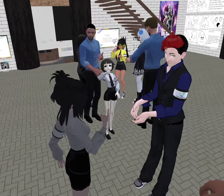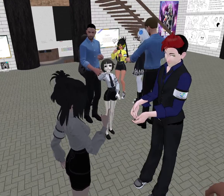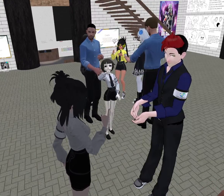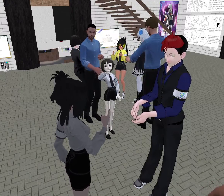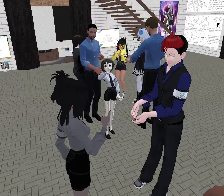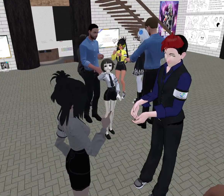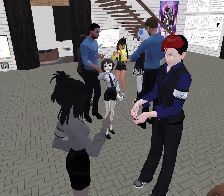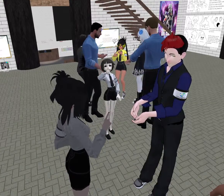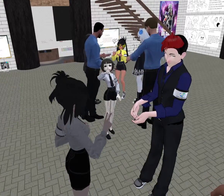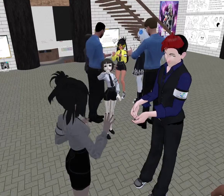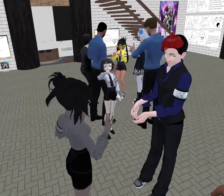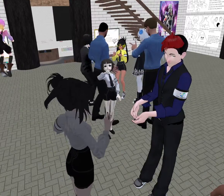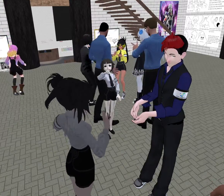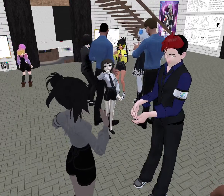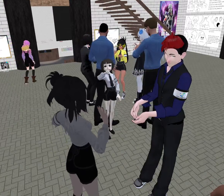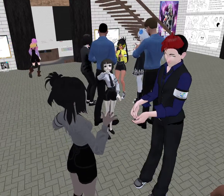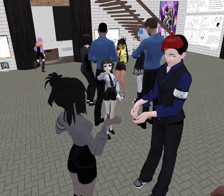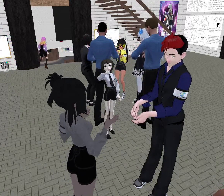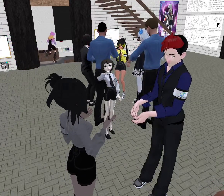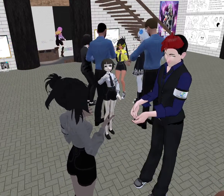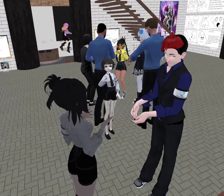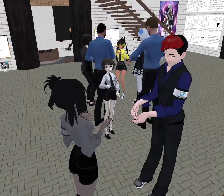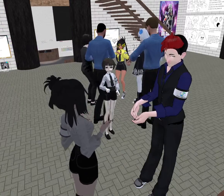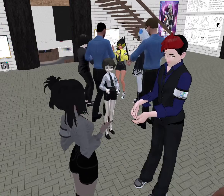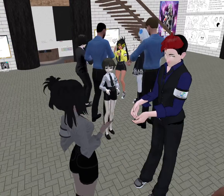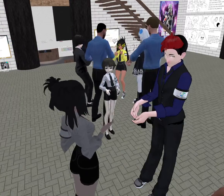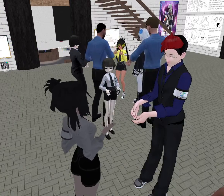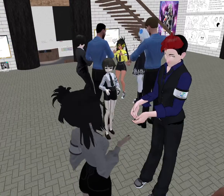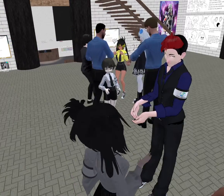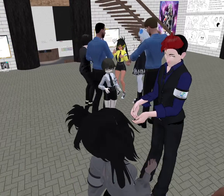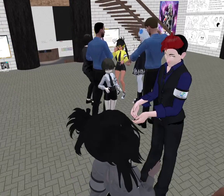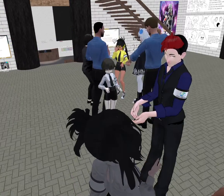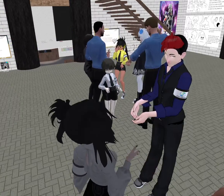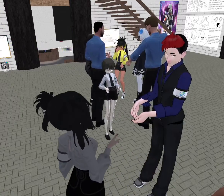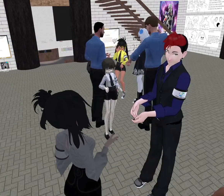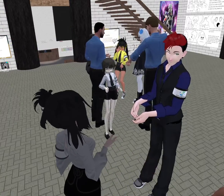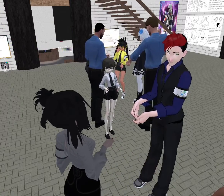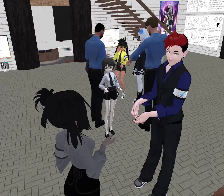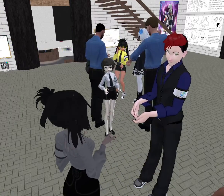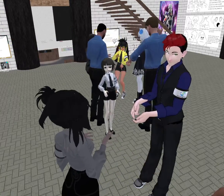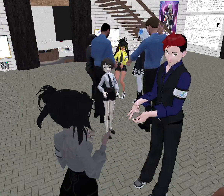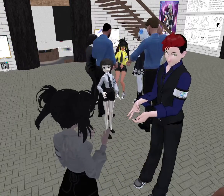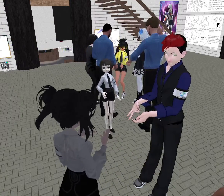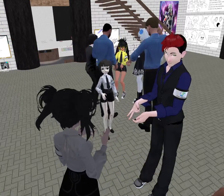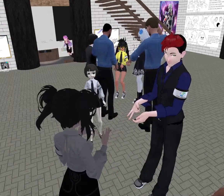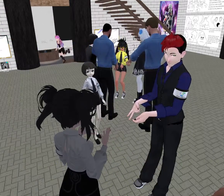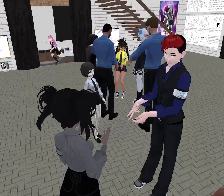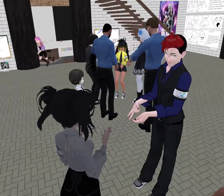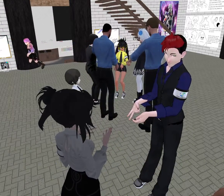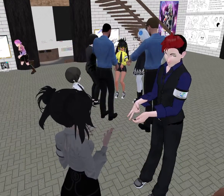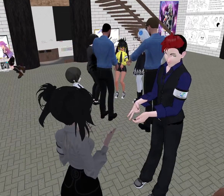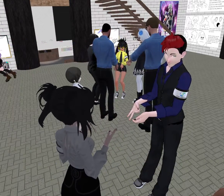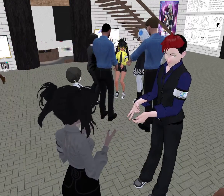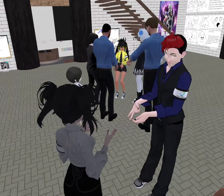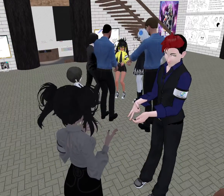But I'm still trying to figure out. I just got this for a week ago, so I need to learn a lot. Right, and you do one strike motion with